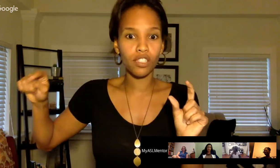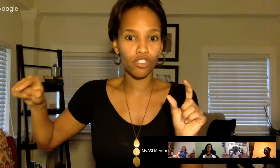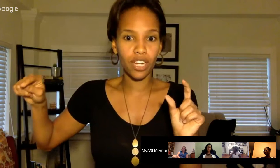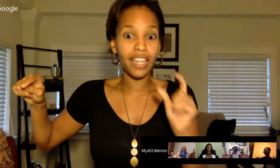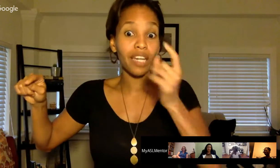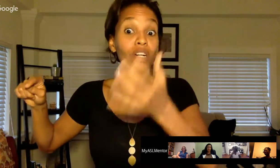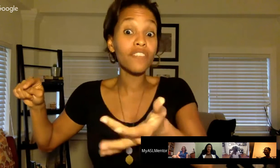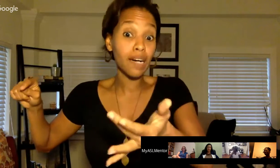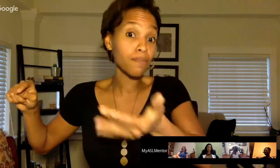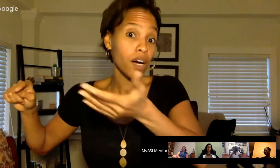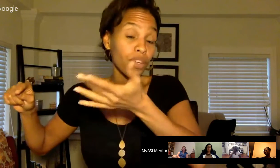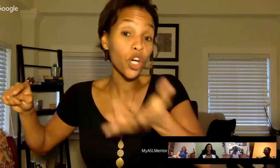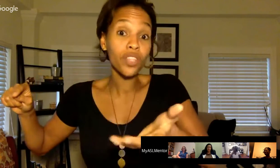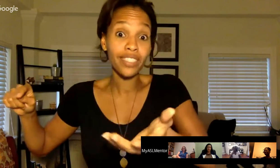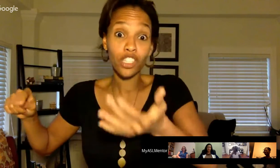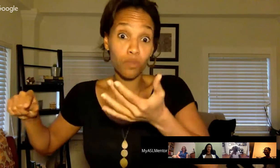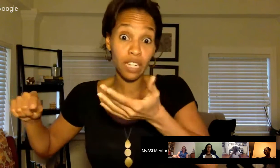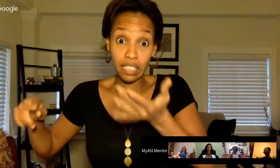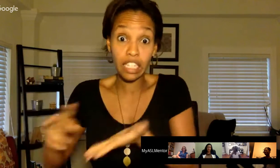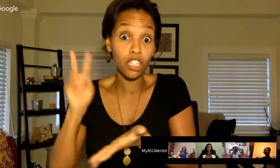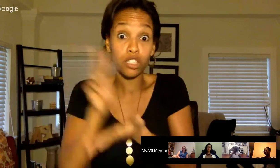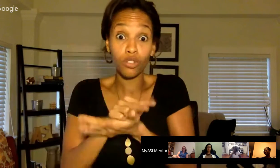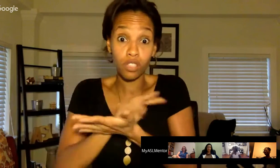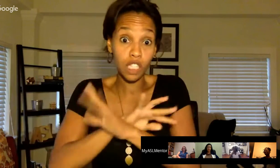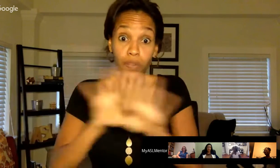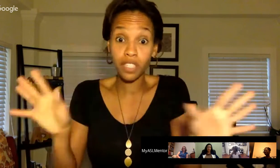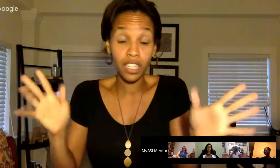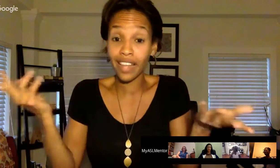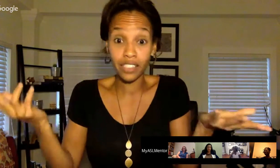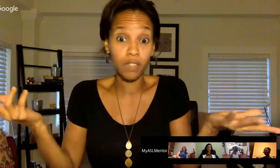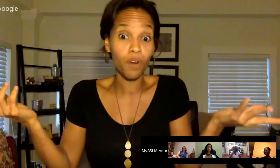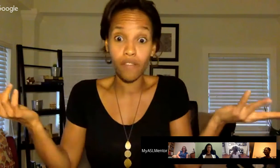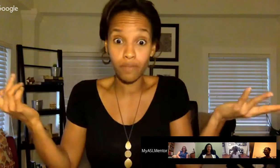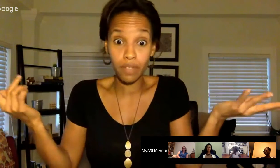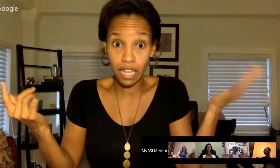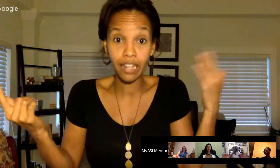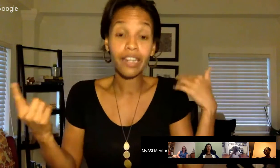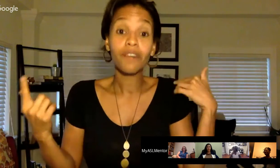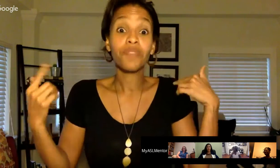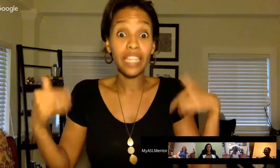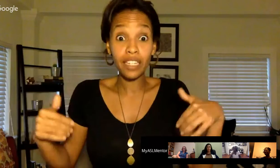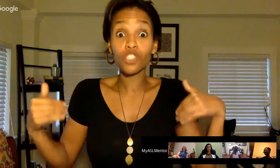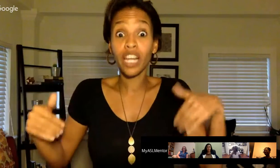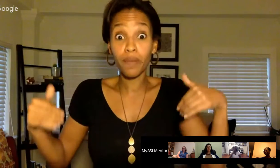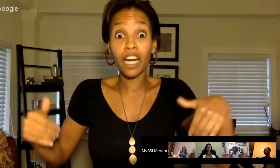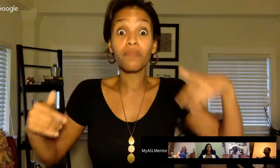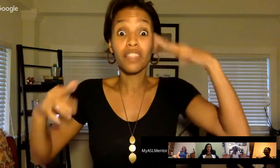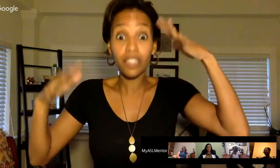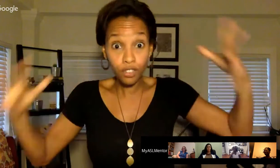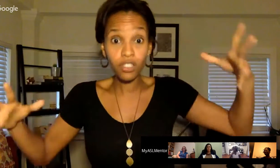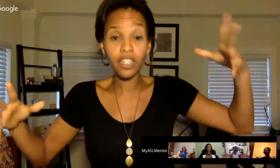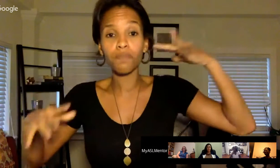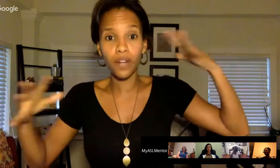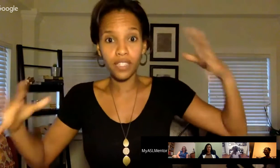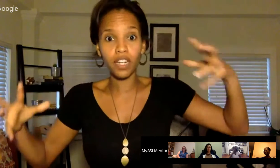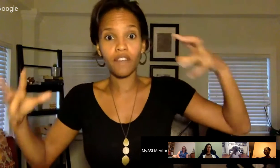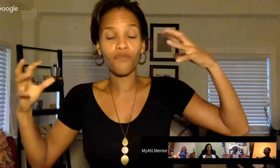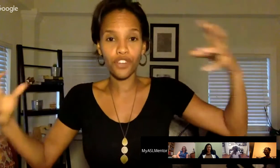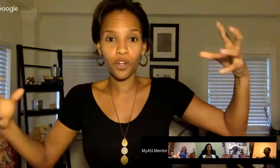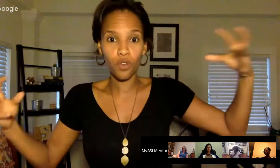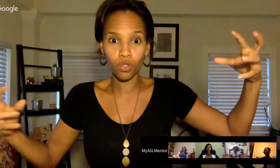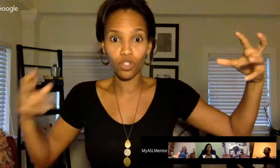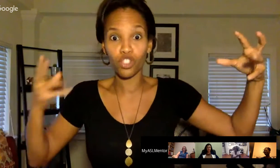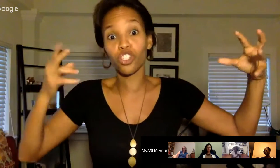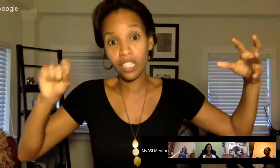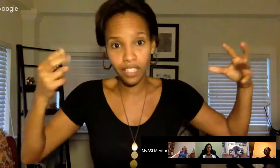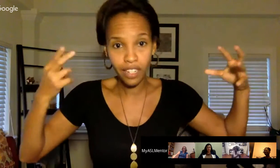wrong decision. And I think we know what that detriment is. He could lose. Explicitly, that's the problem, is that he's trying to become literally the president of the